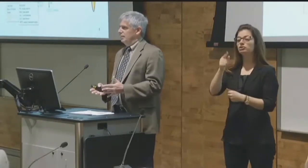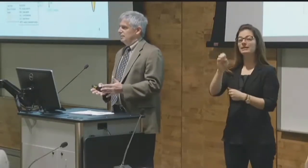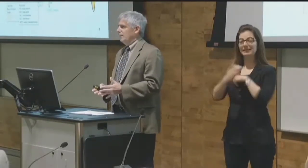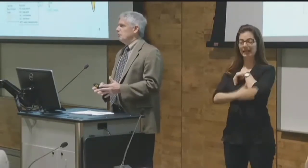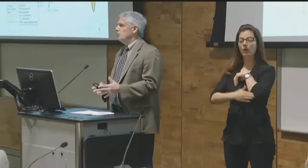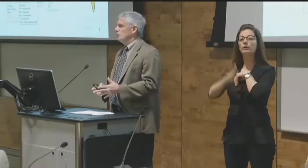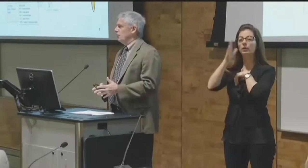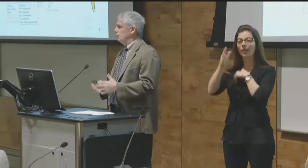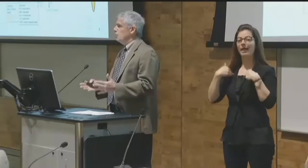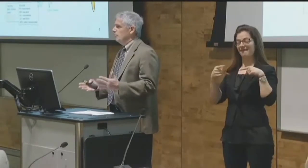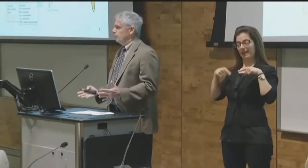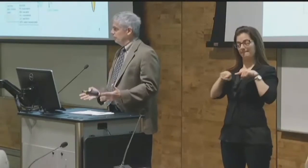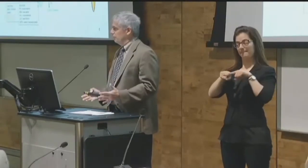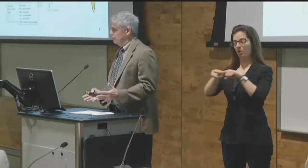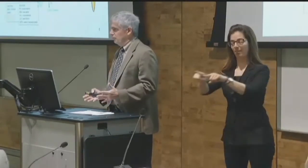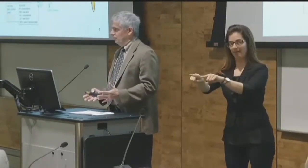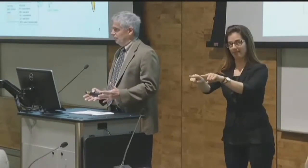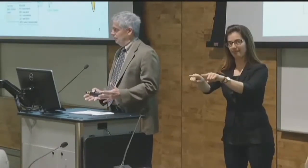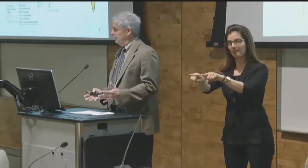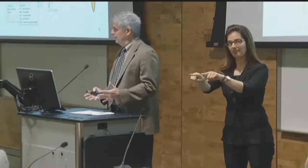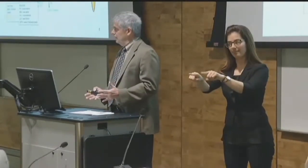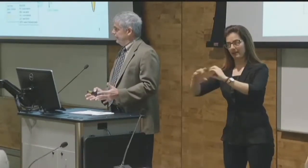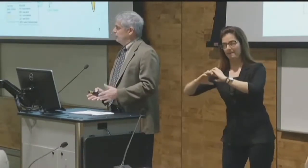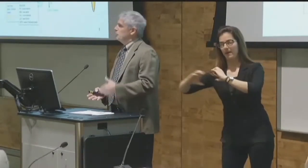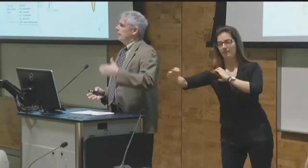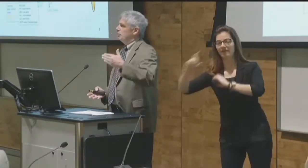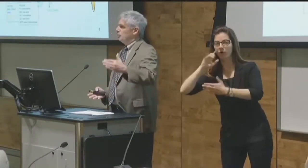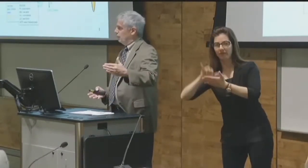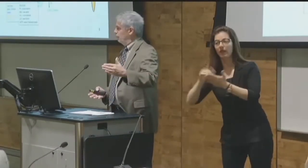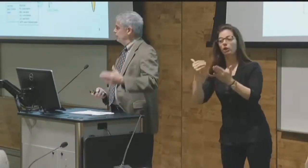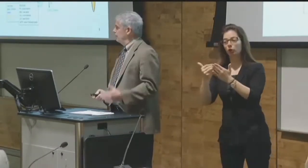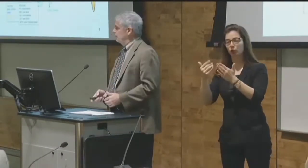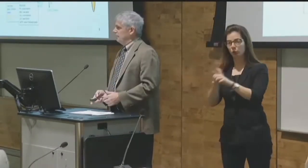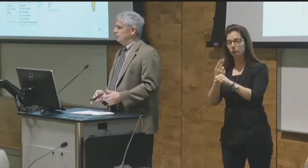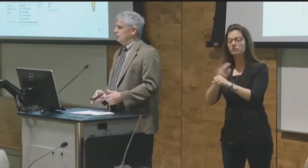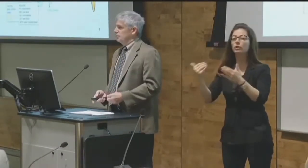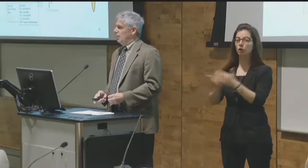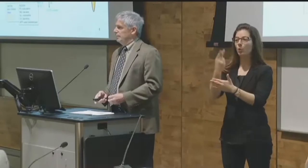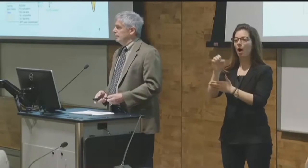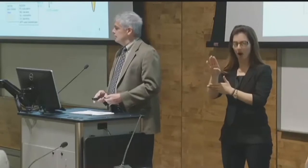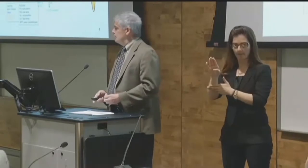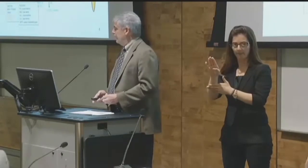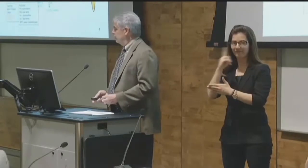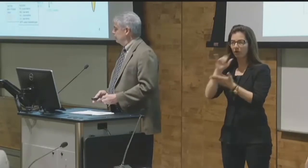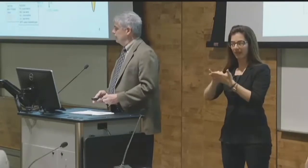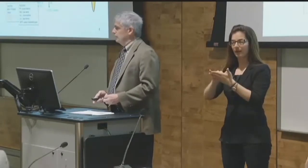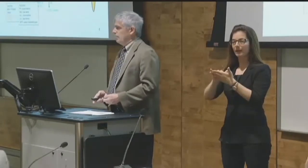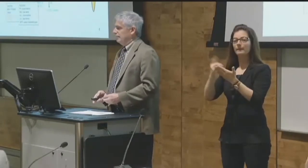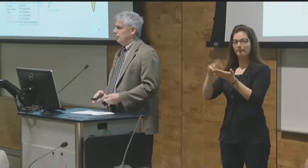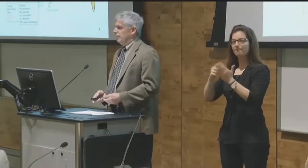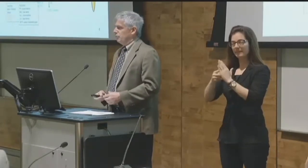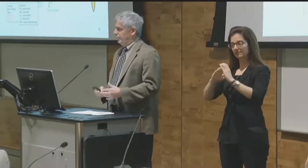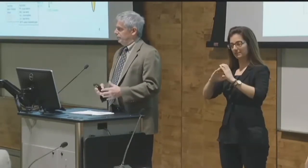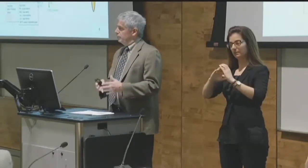line that they would use as their new hub for their distribution system, and they would be able to return the 72-inch line